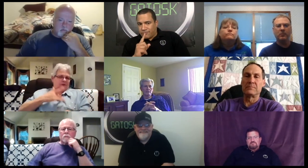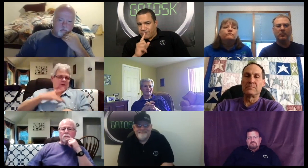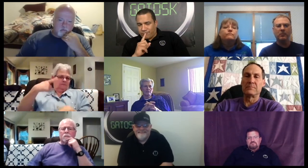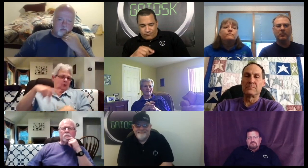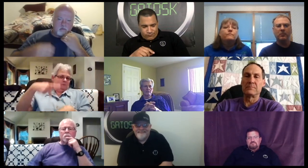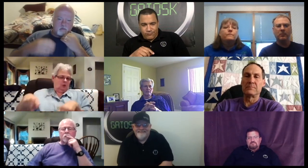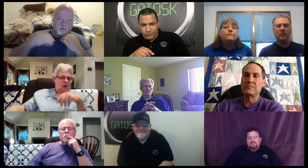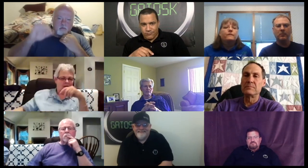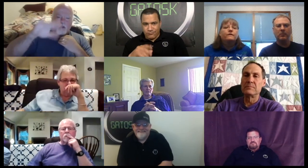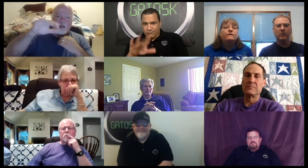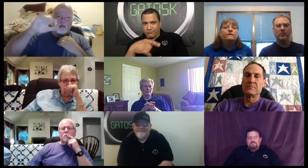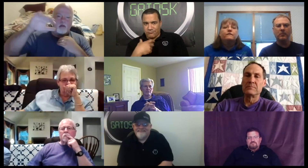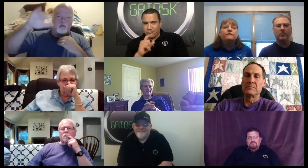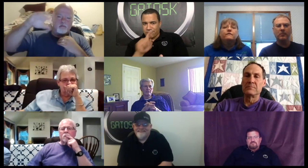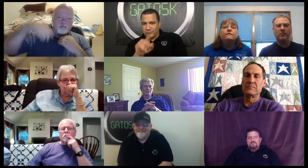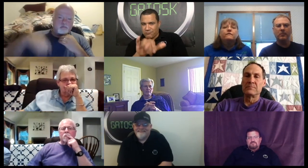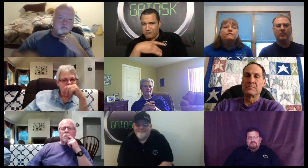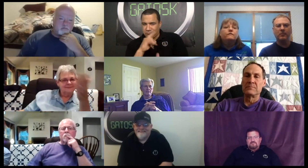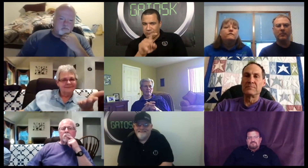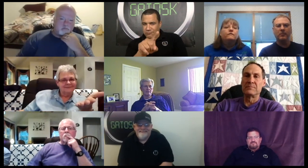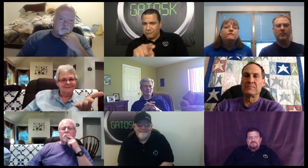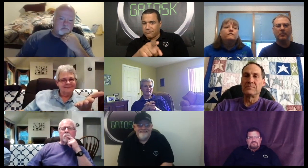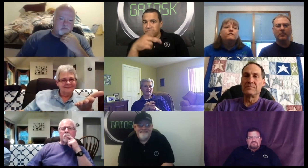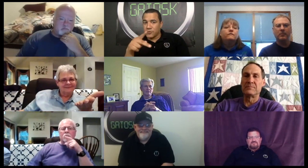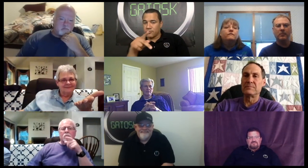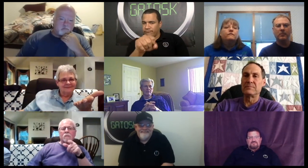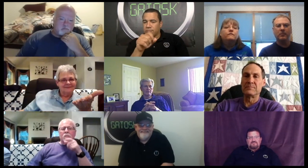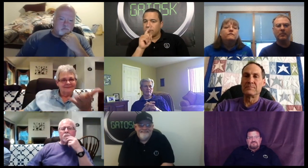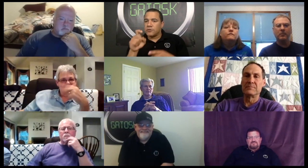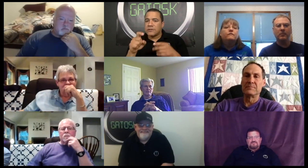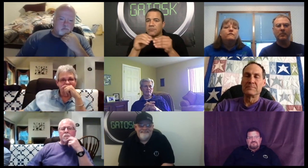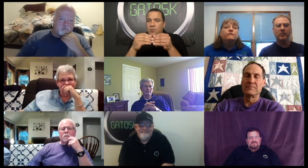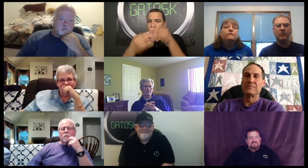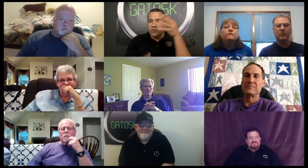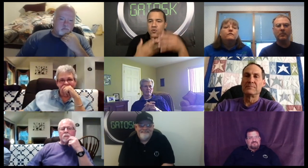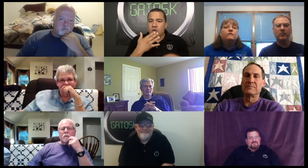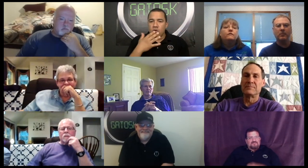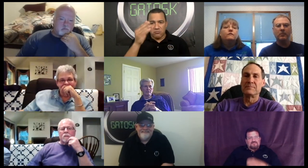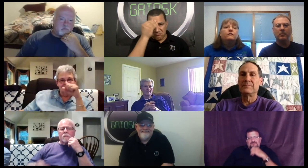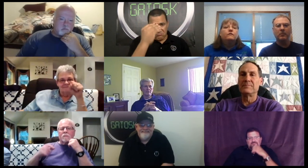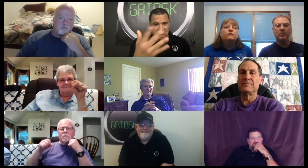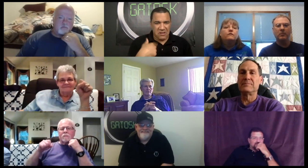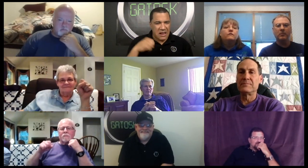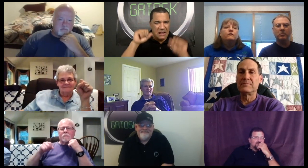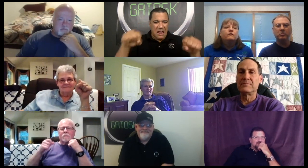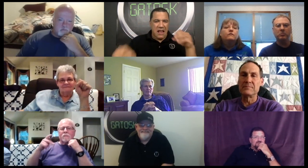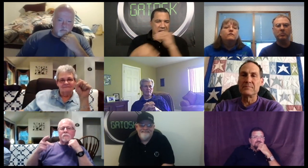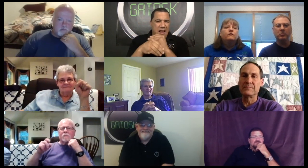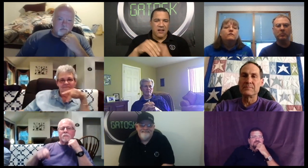it's something that's more brighter and purple. You're right. We need a more variety on color. I